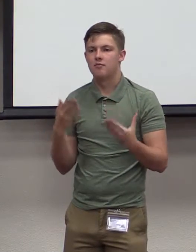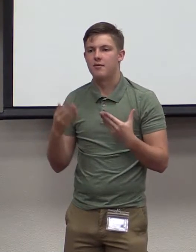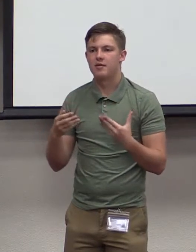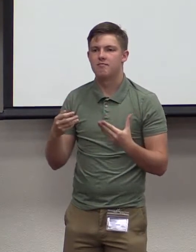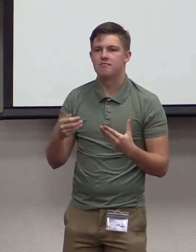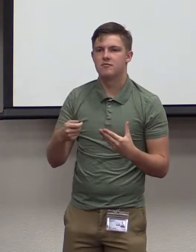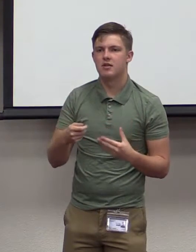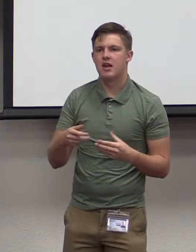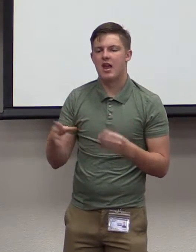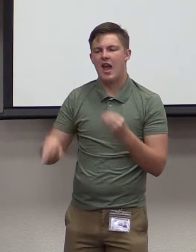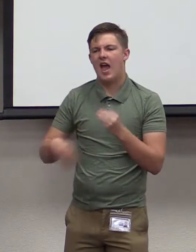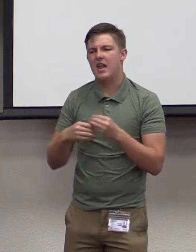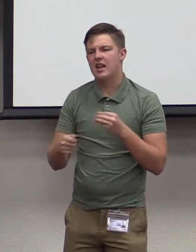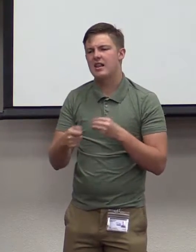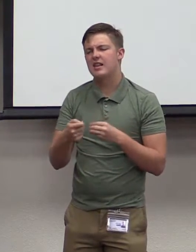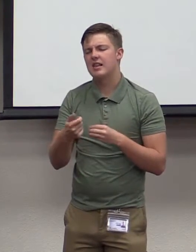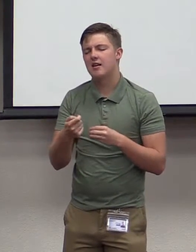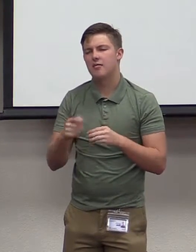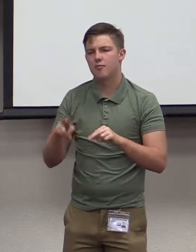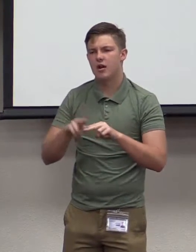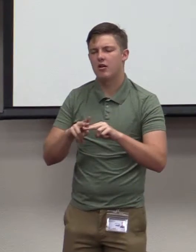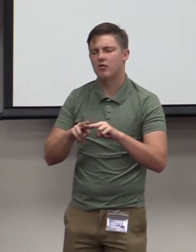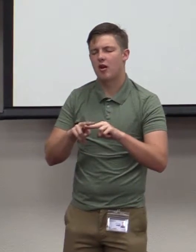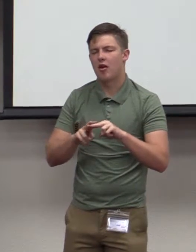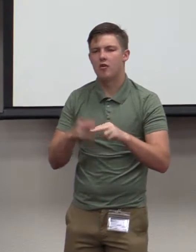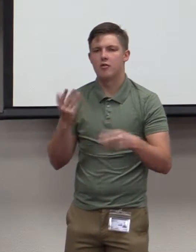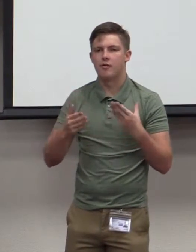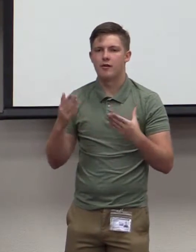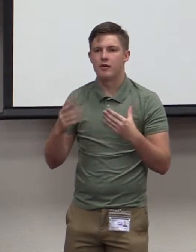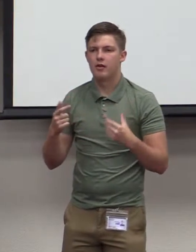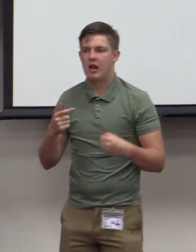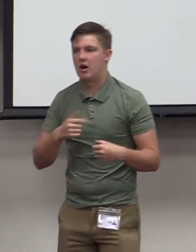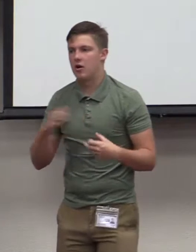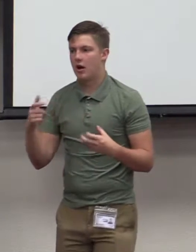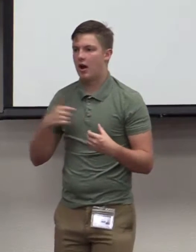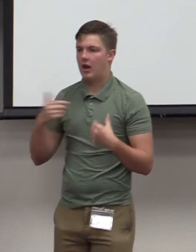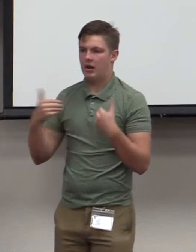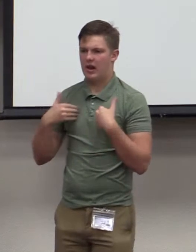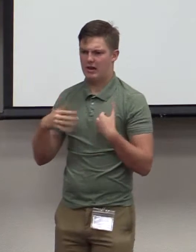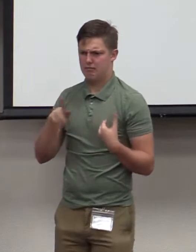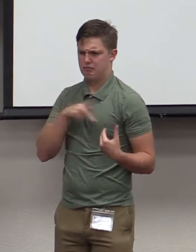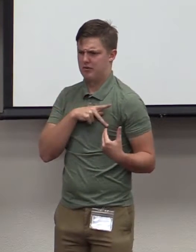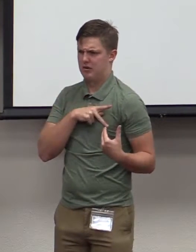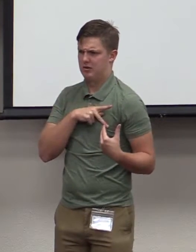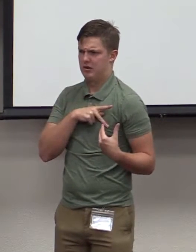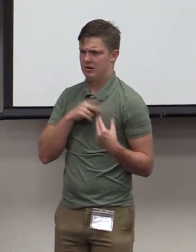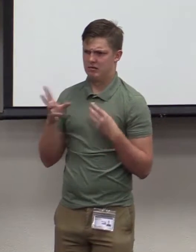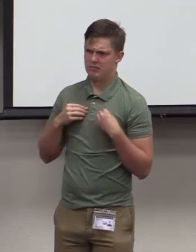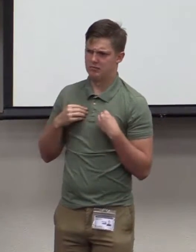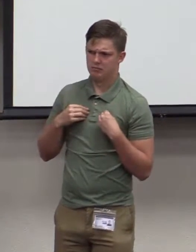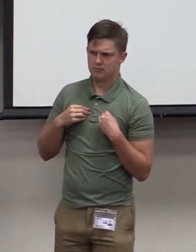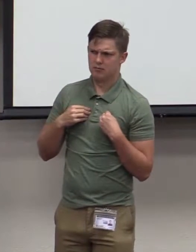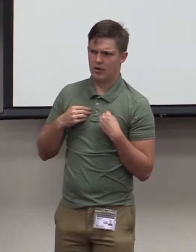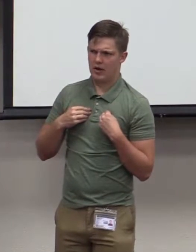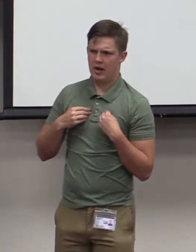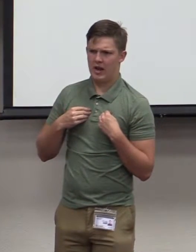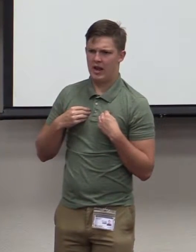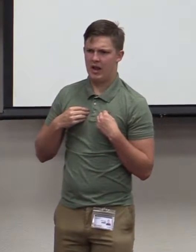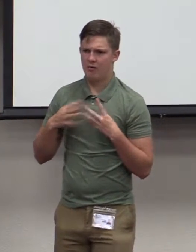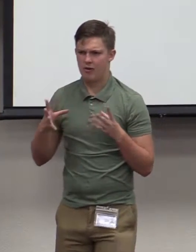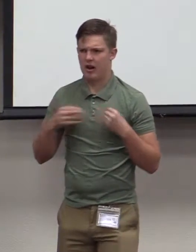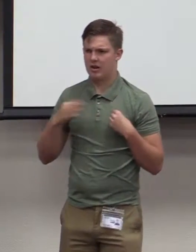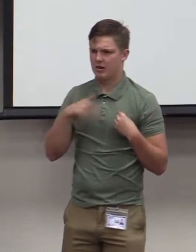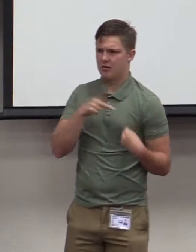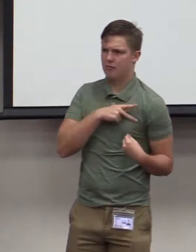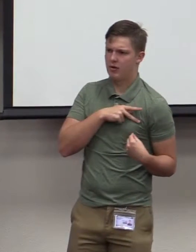salt to that conversation, which might become something like, whoa, I took that personally. And once I took it personally, it goes